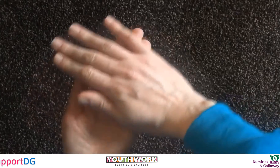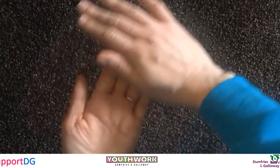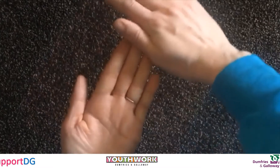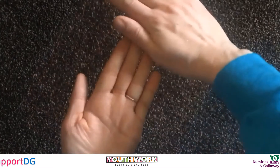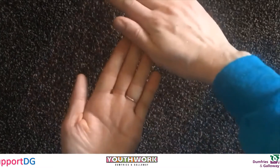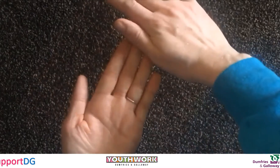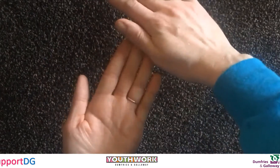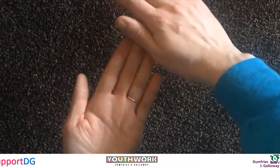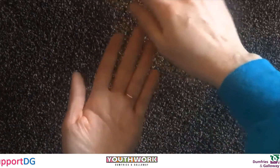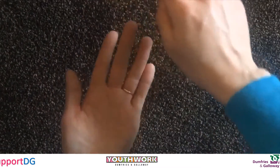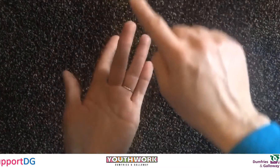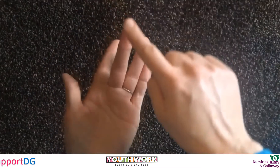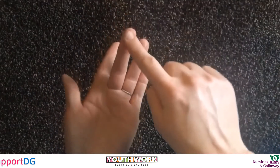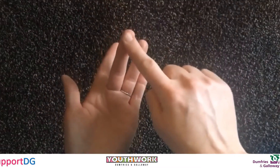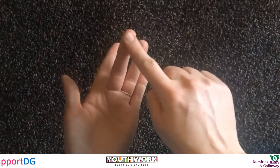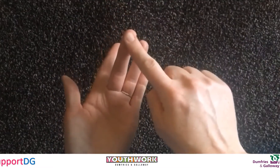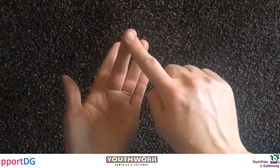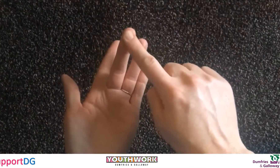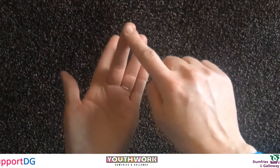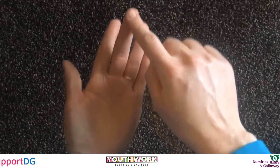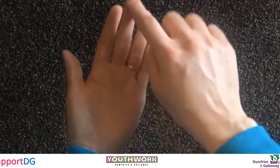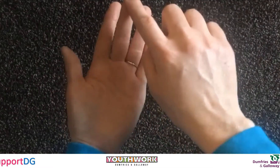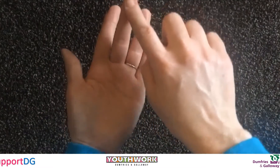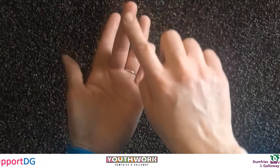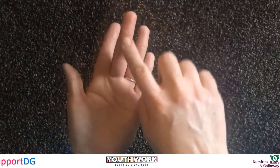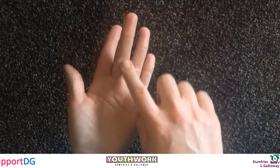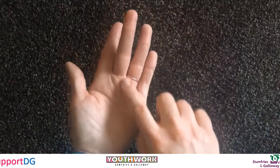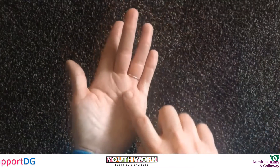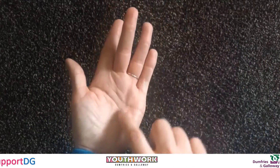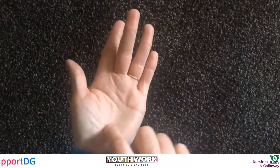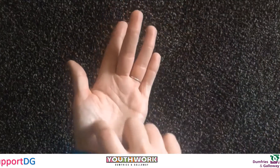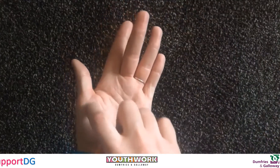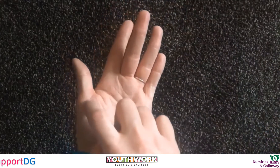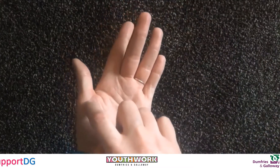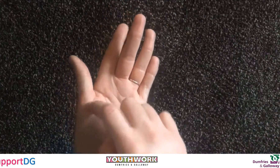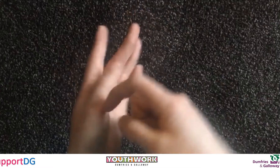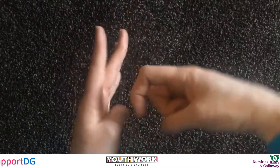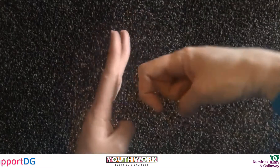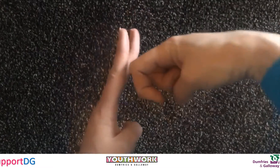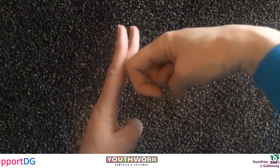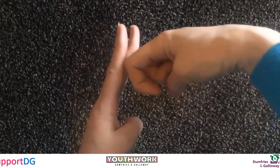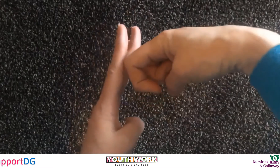H, I, J, K,